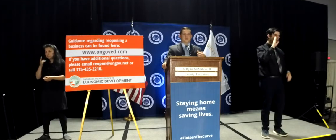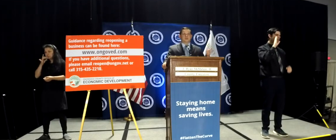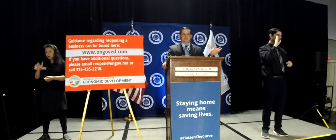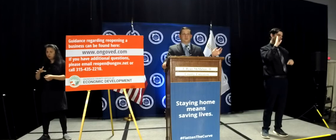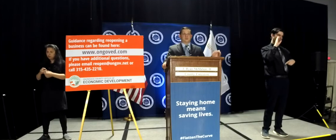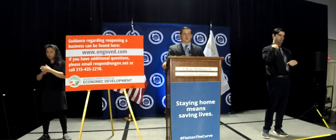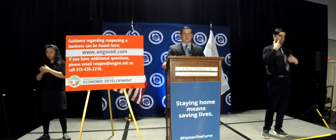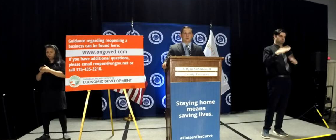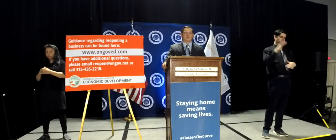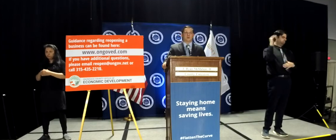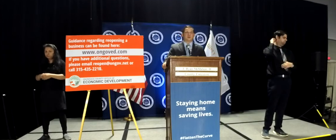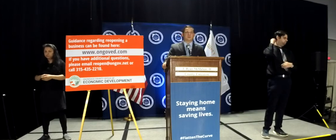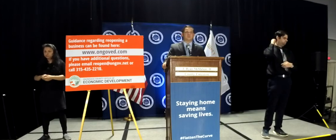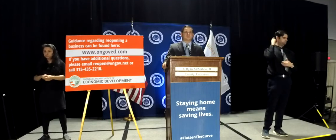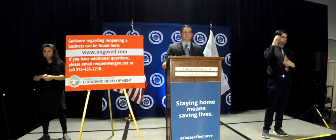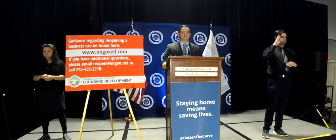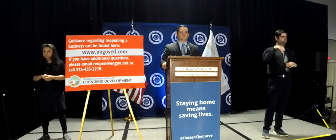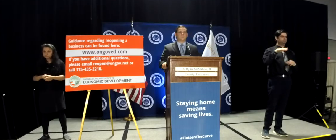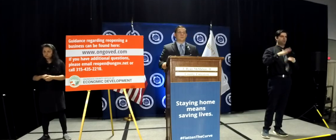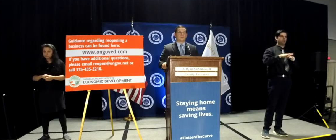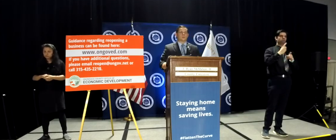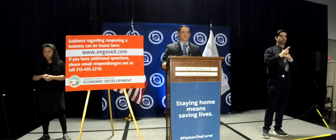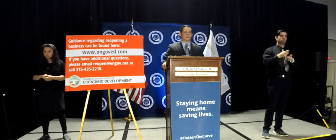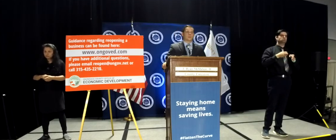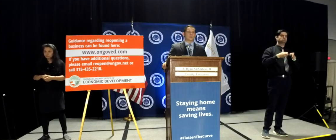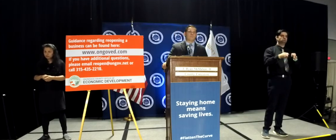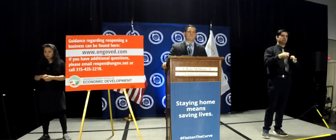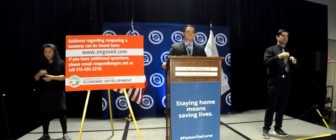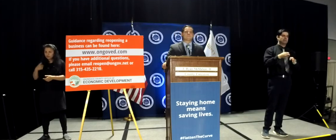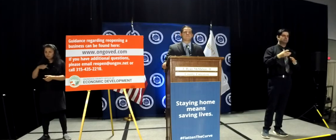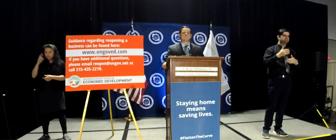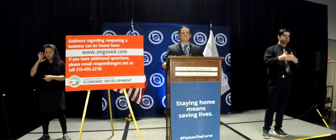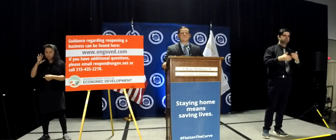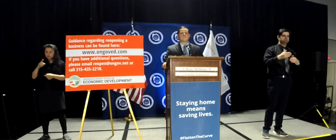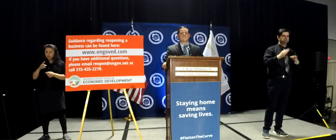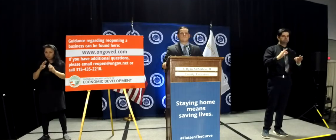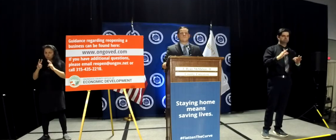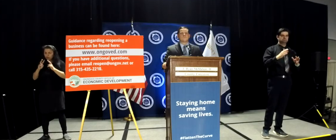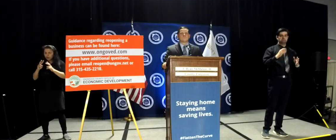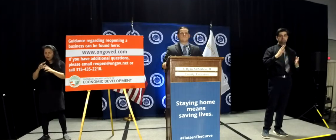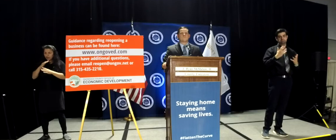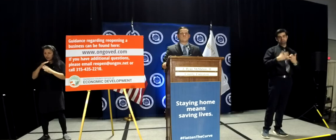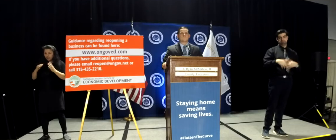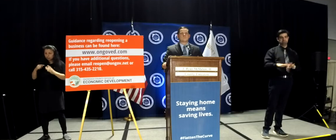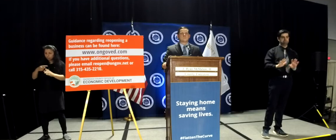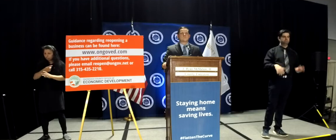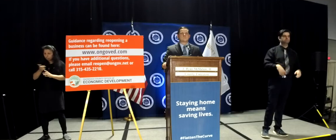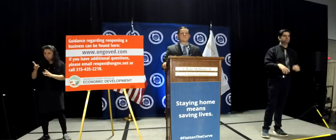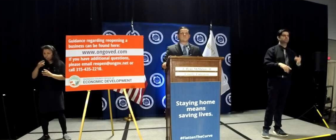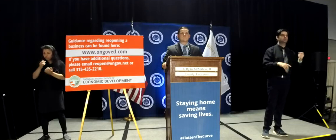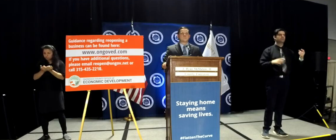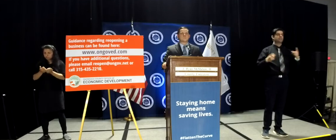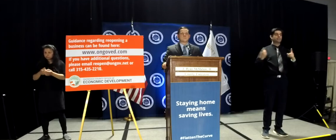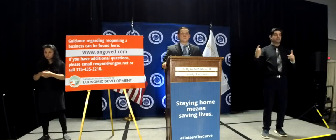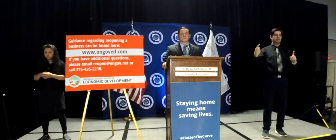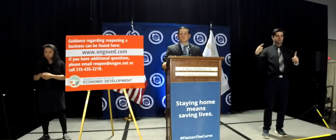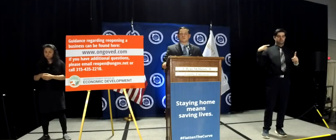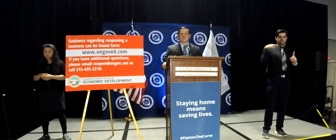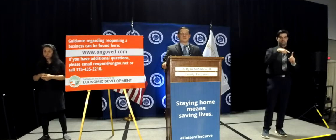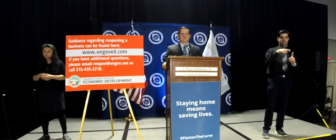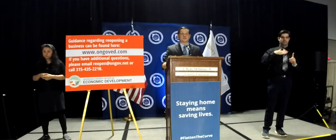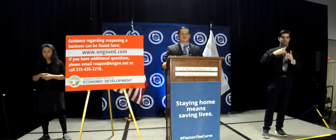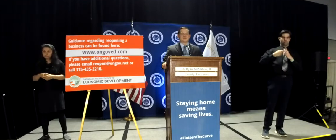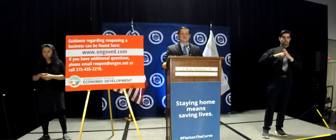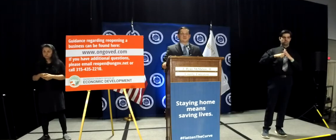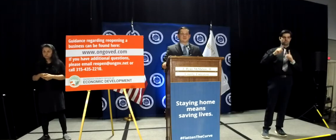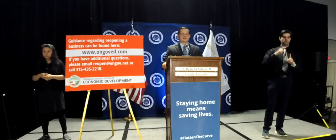your communication if it was going in the wrong direction. This goes back to my original question, though. You must have said something on a late-night phone call last night